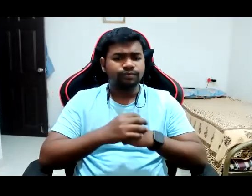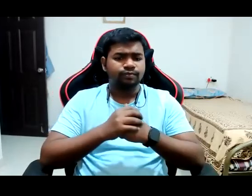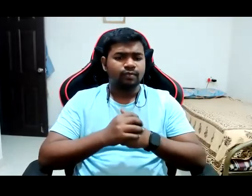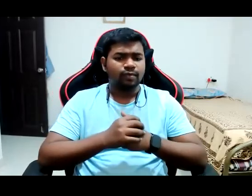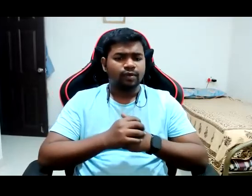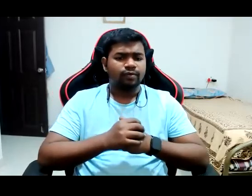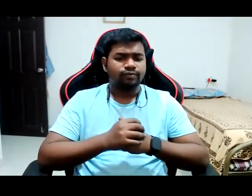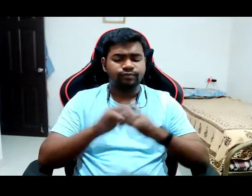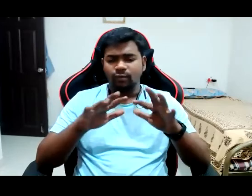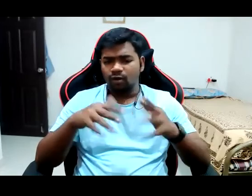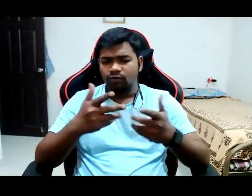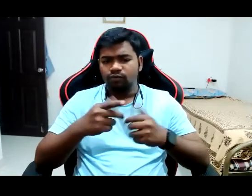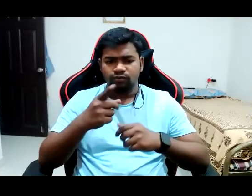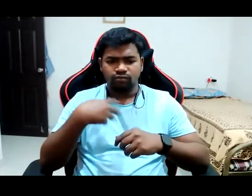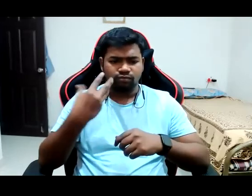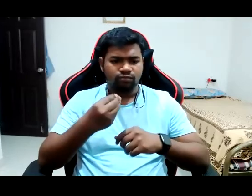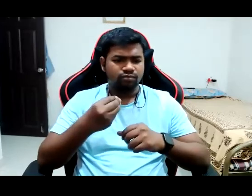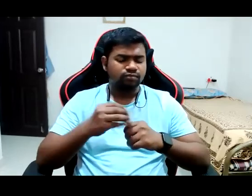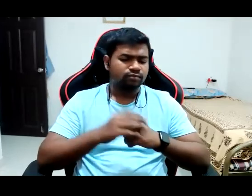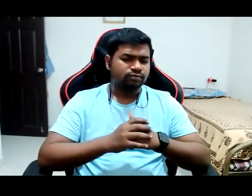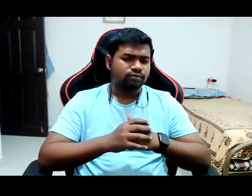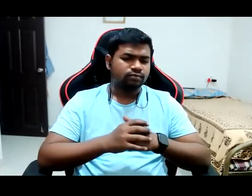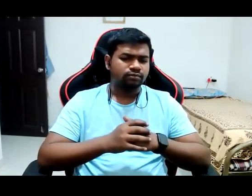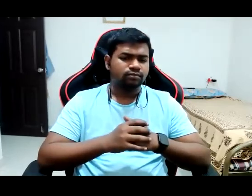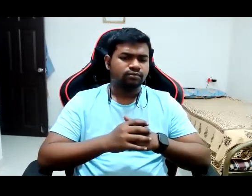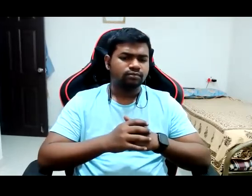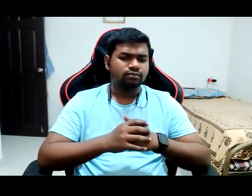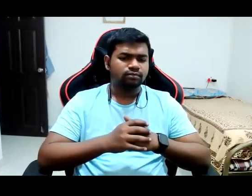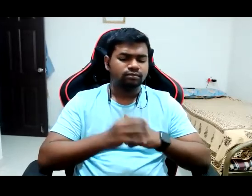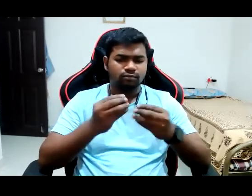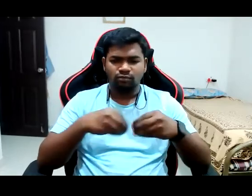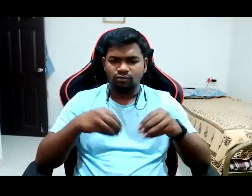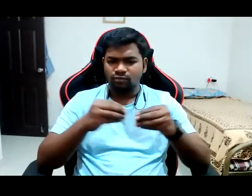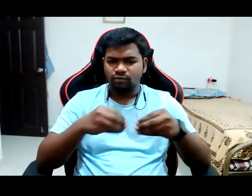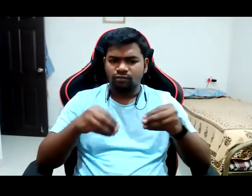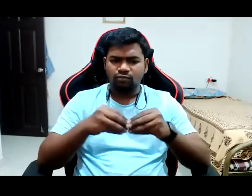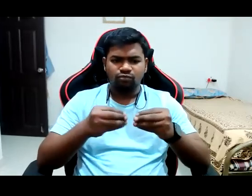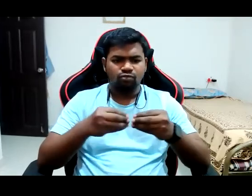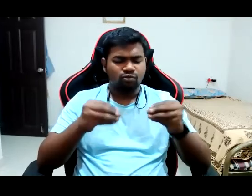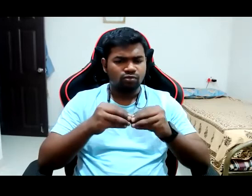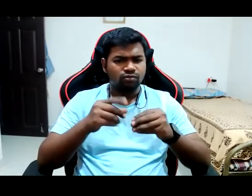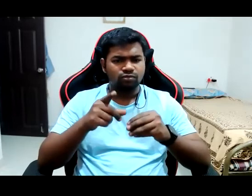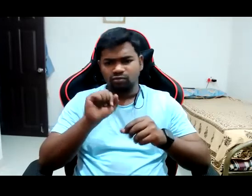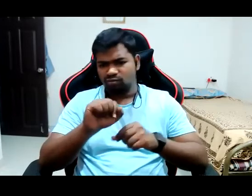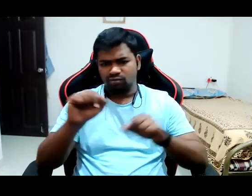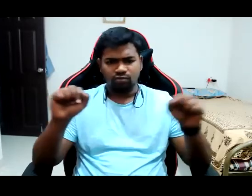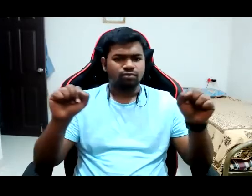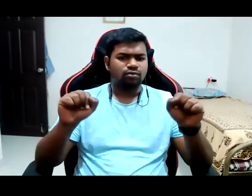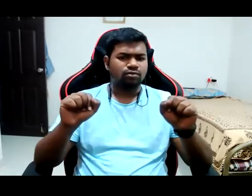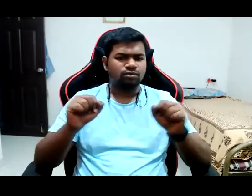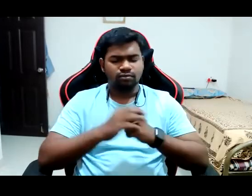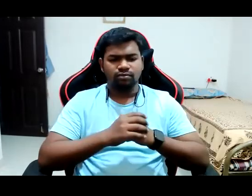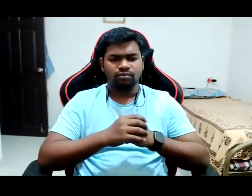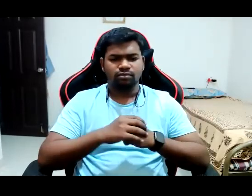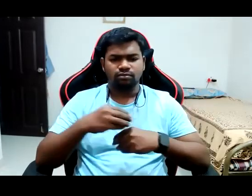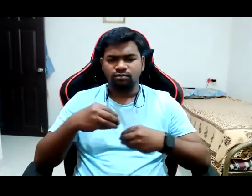again, how should it be, getting more opinion from your community, right? Reaching out to your community, getting their feedback, getting